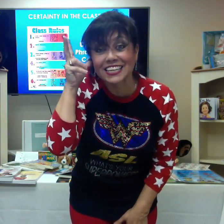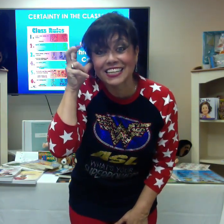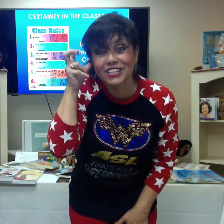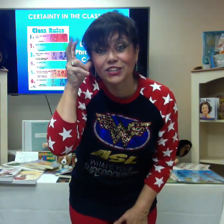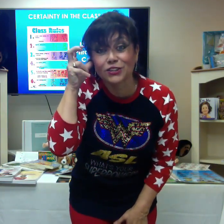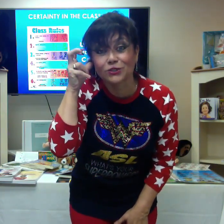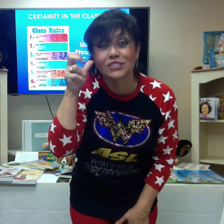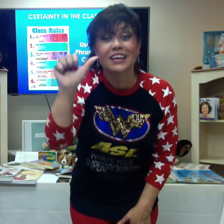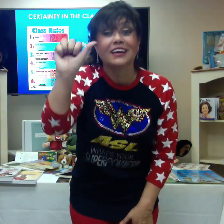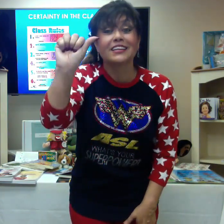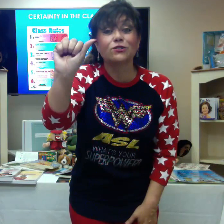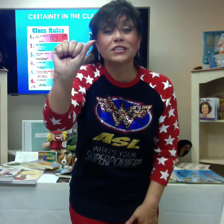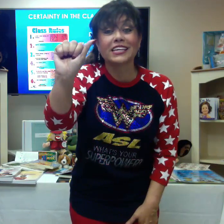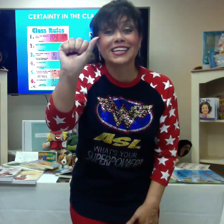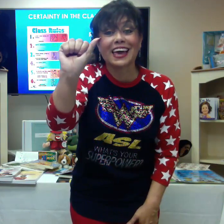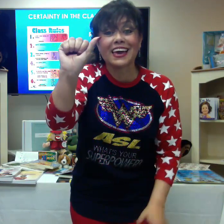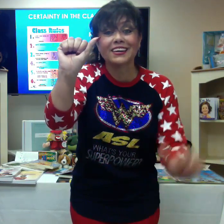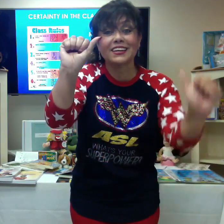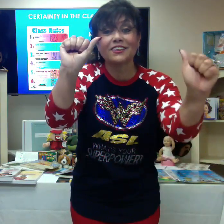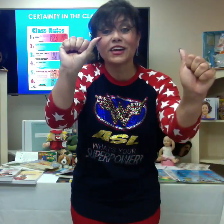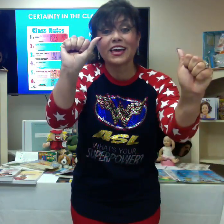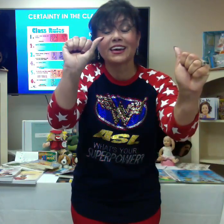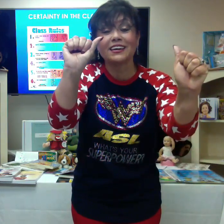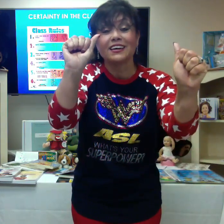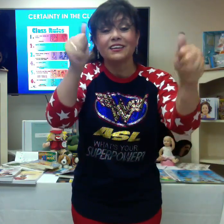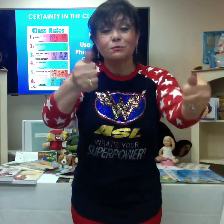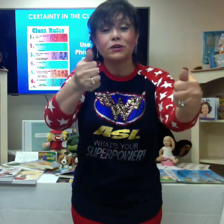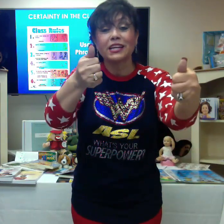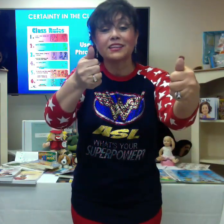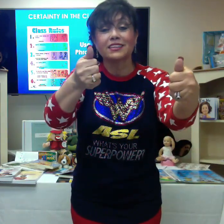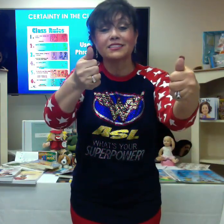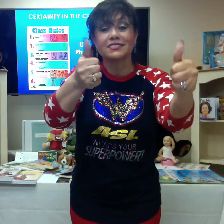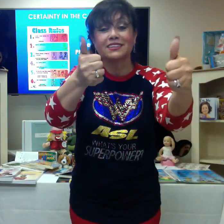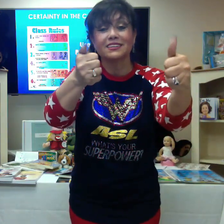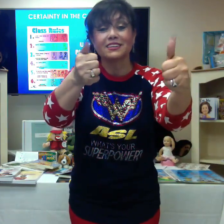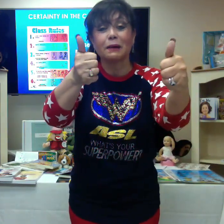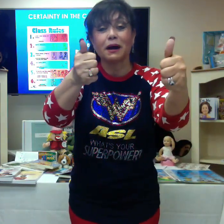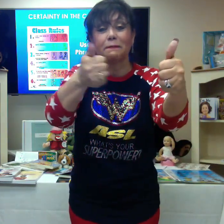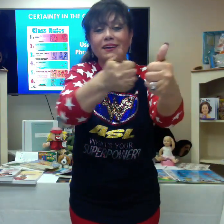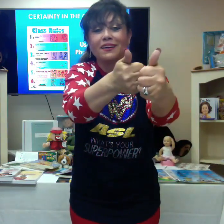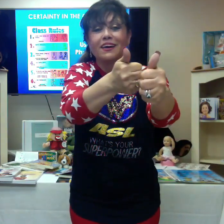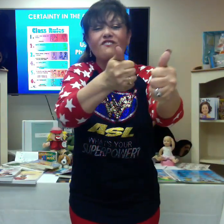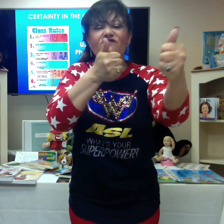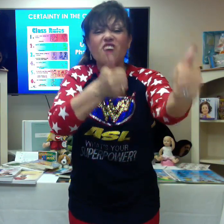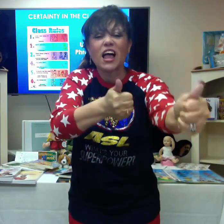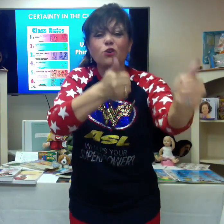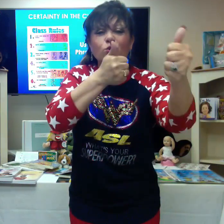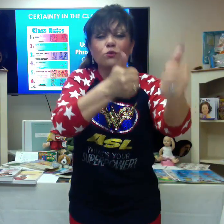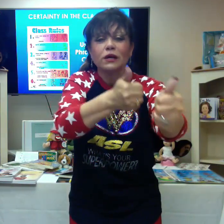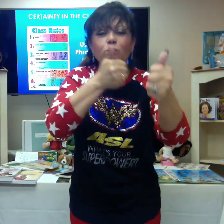Listening ears. Then you take an A, another A, bring it like this, thumb up, follow.